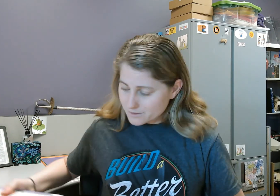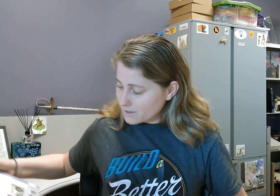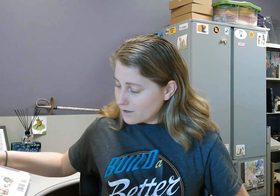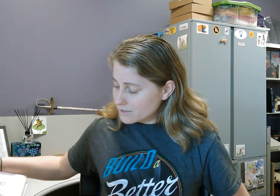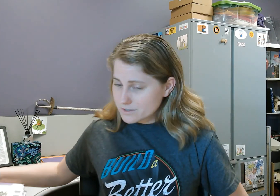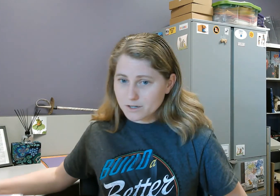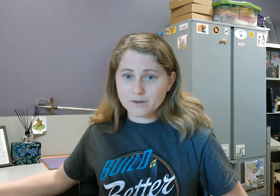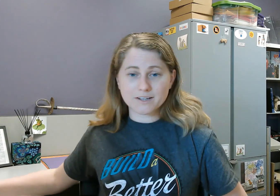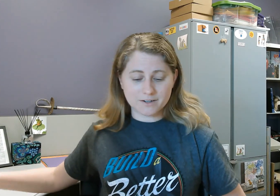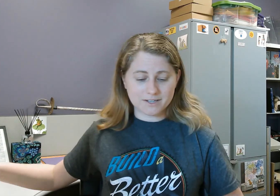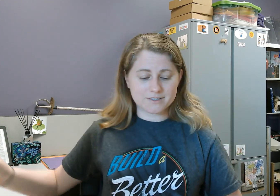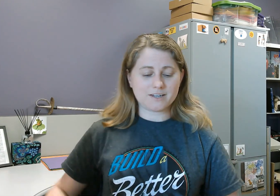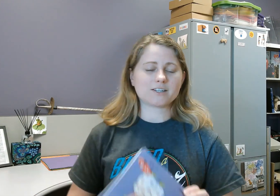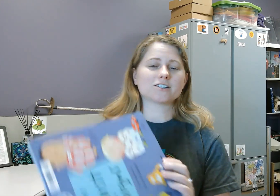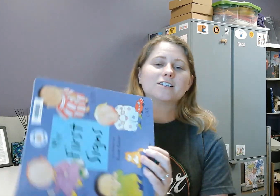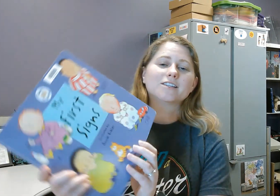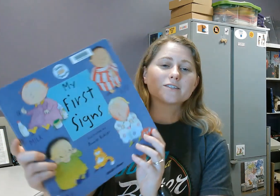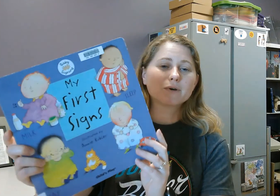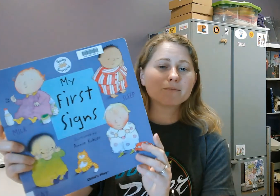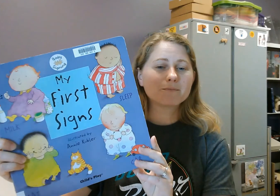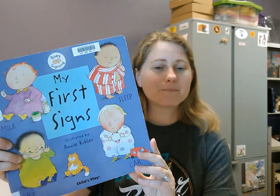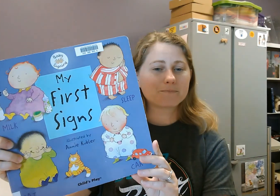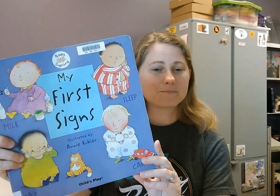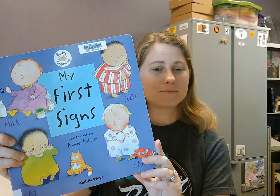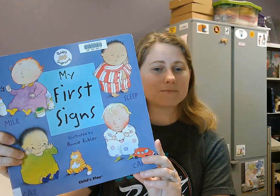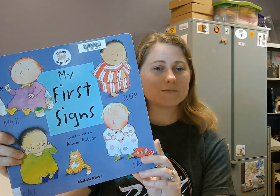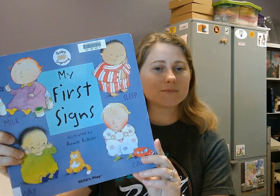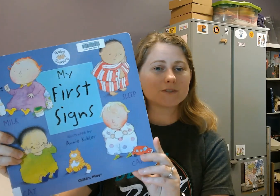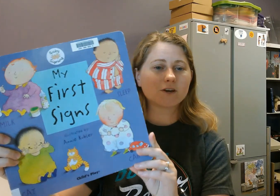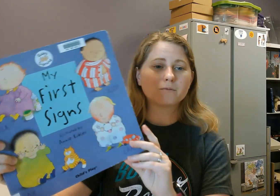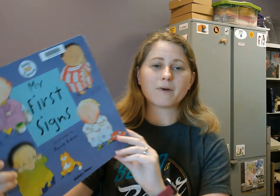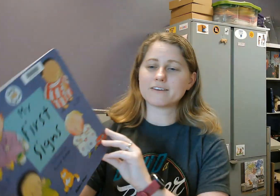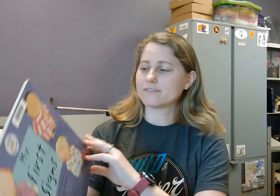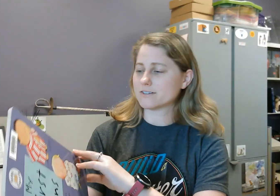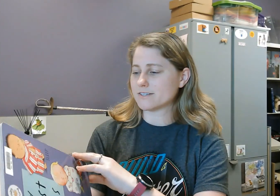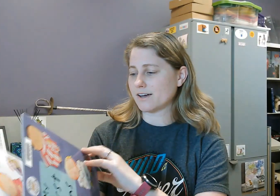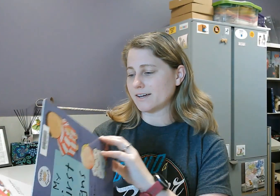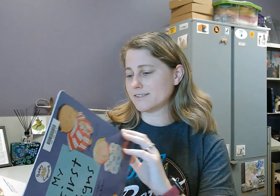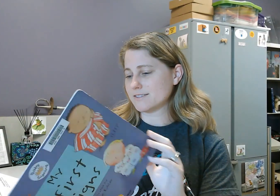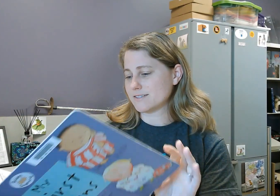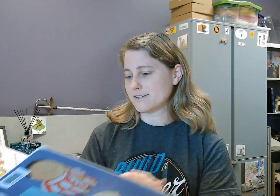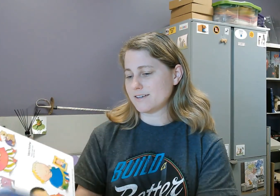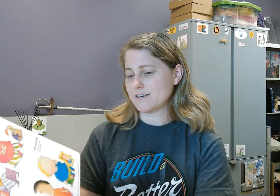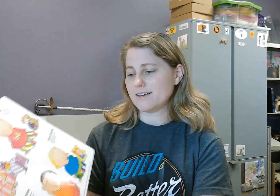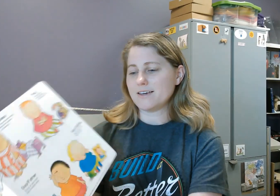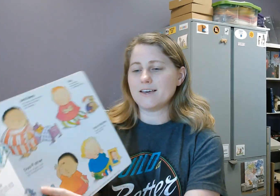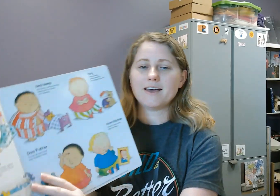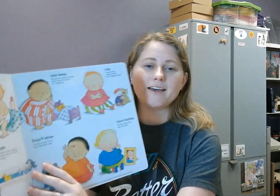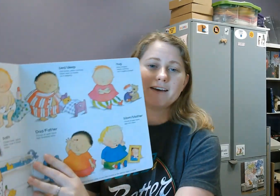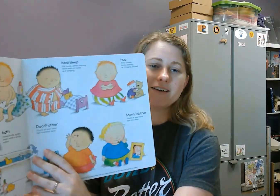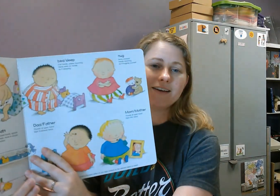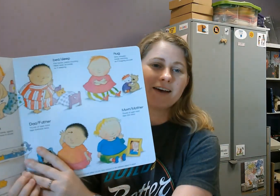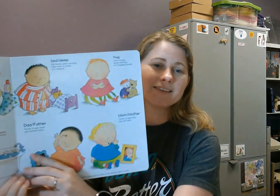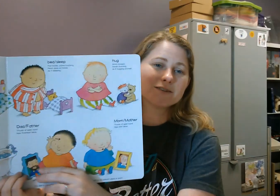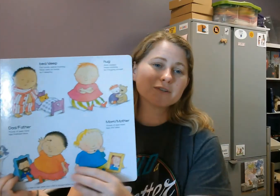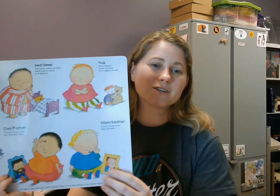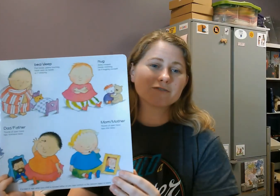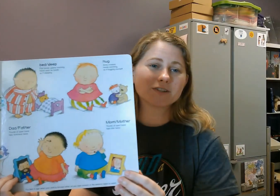There's also in our kids section this one. It's called My First Signs. And this one's good for the